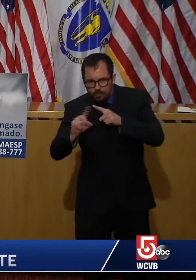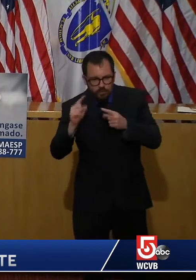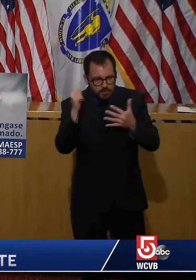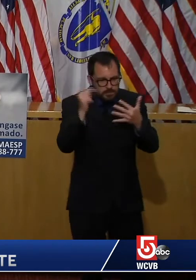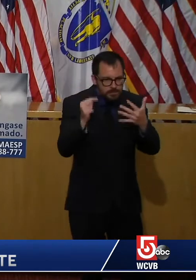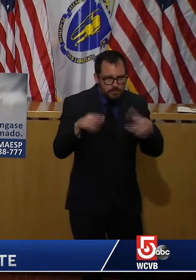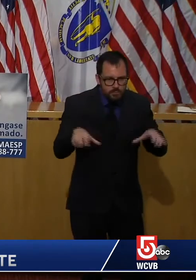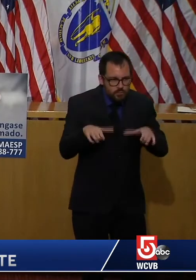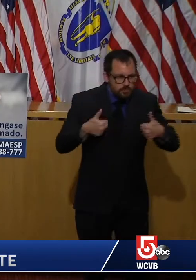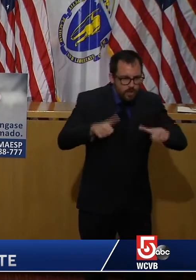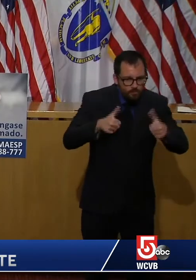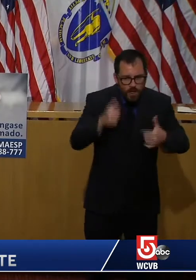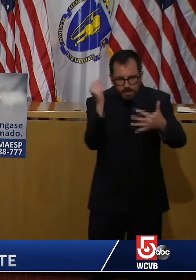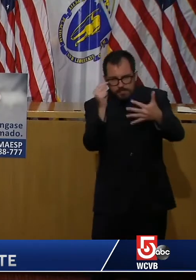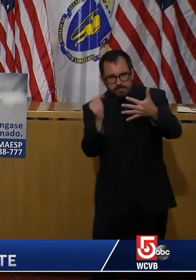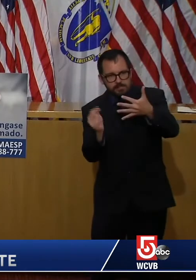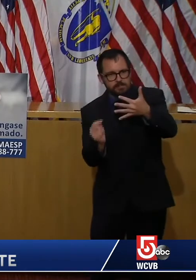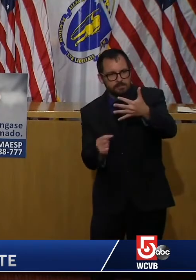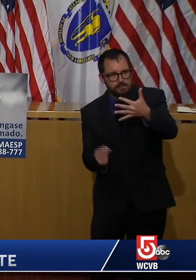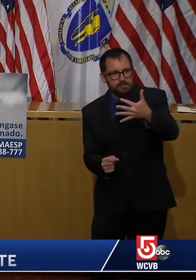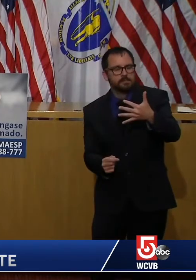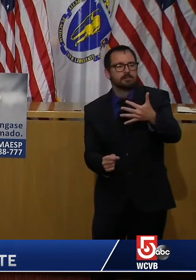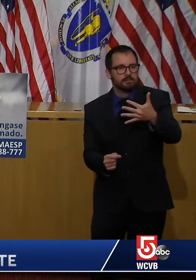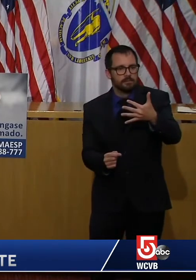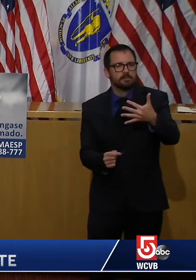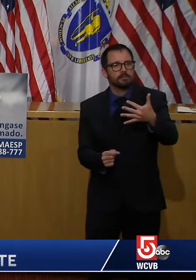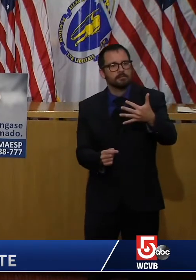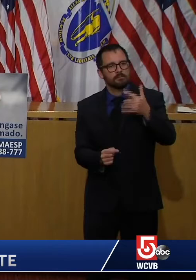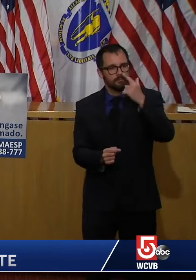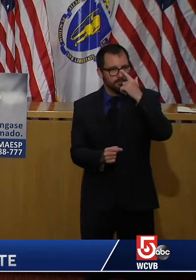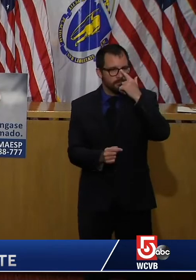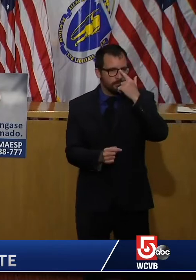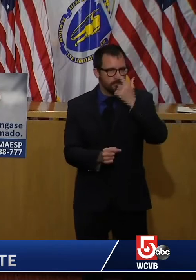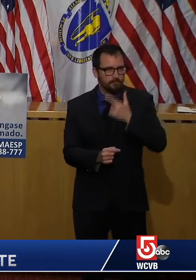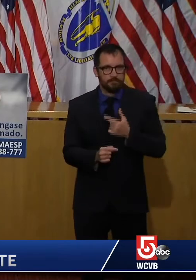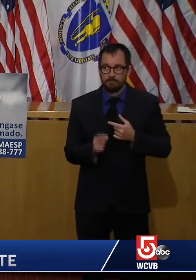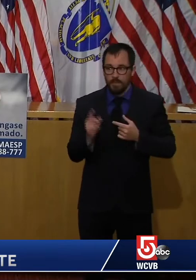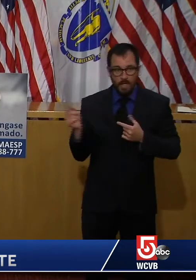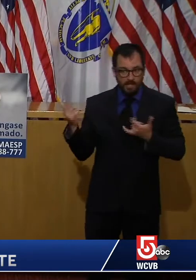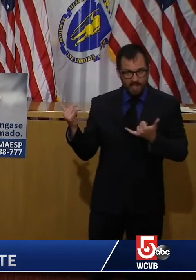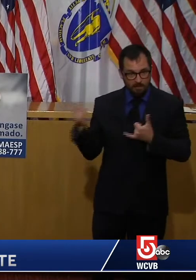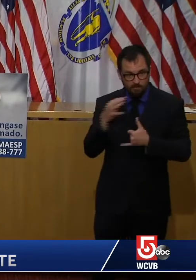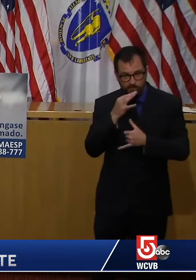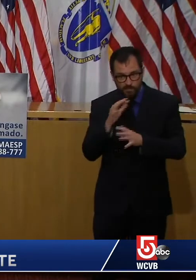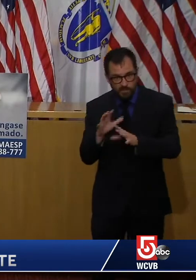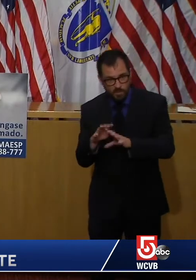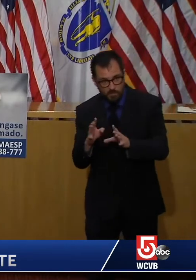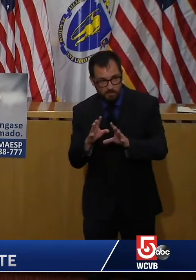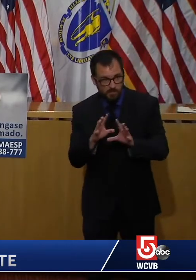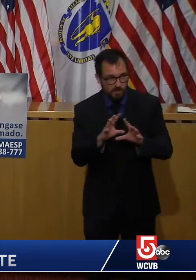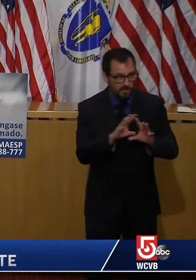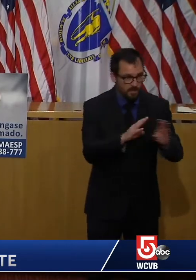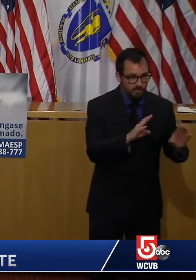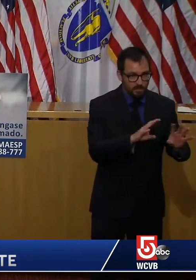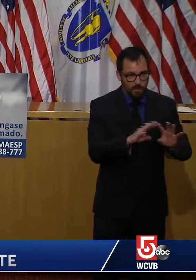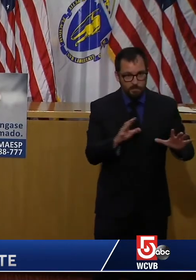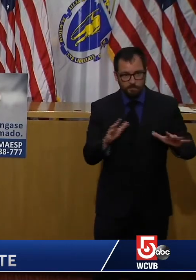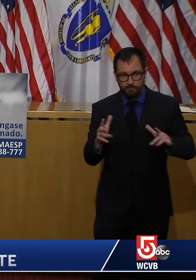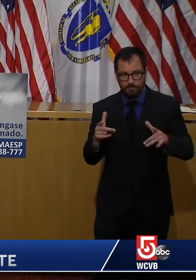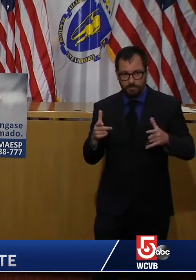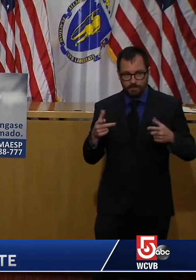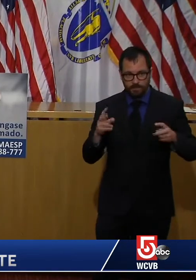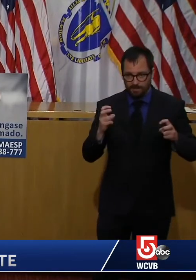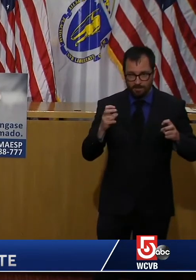to collide, or are they in concert with each other? I think they're complementary. I mean, one of the reasons we set